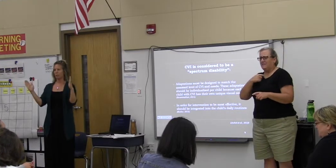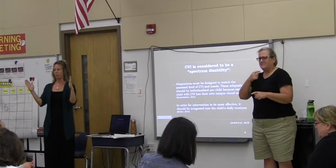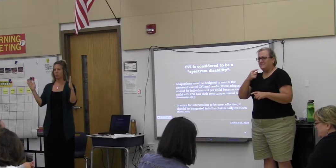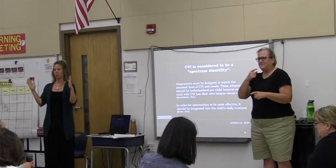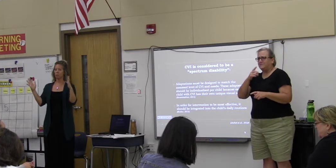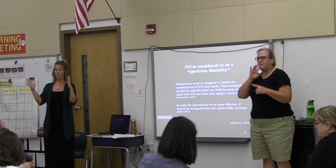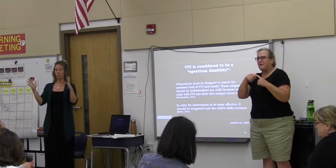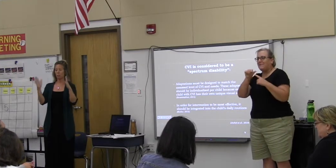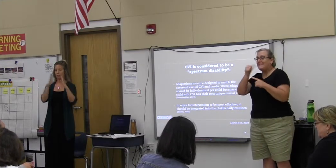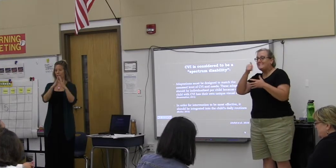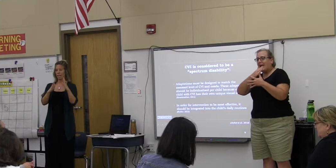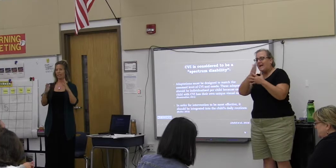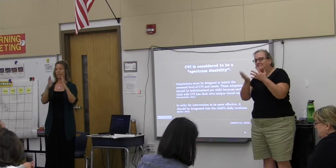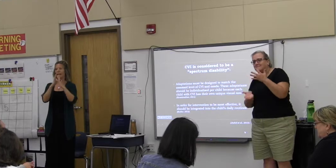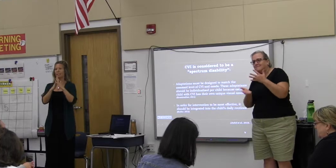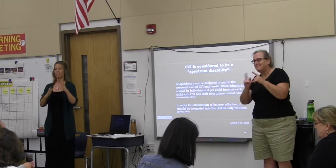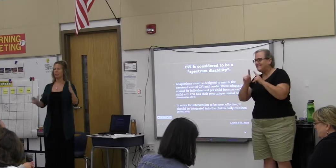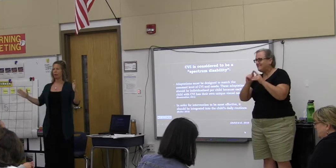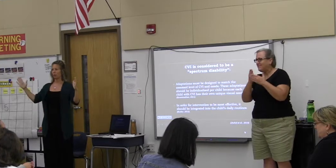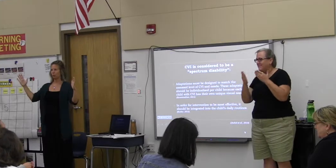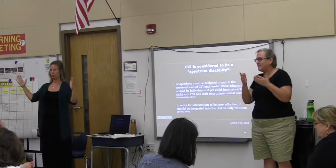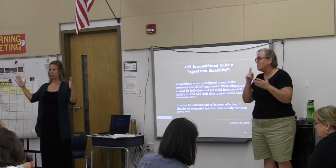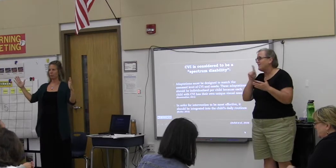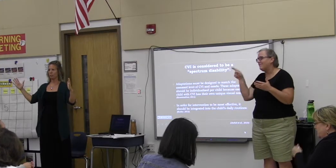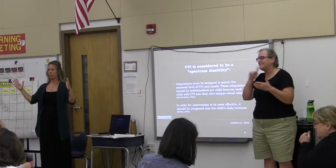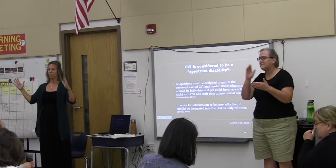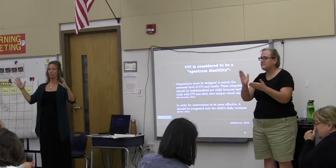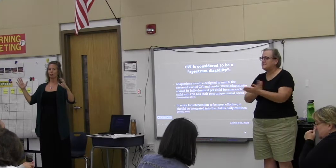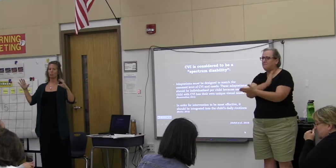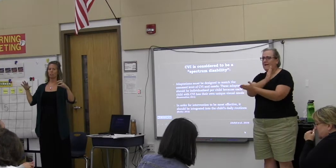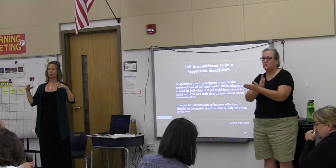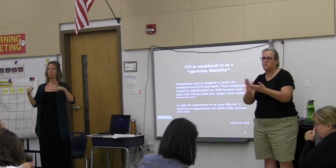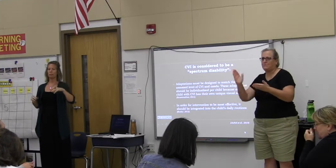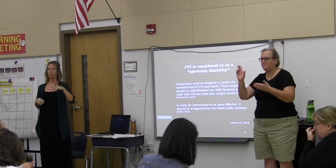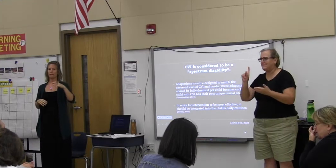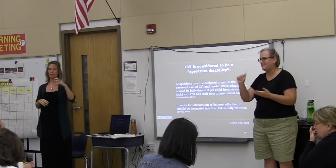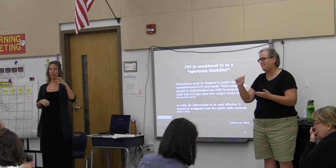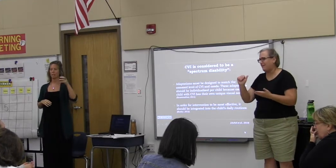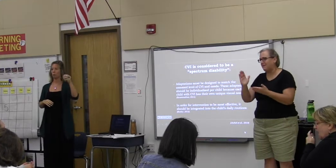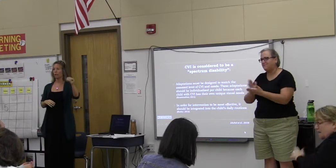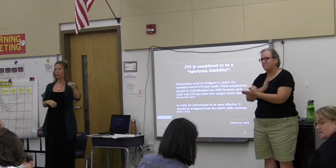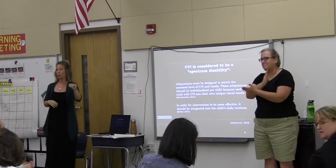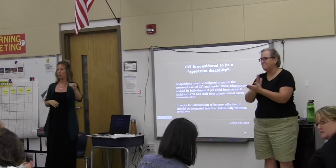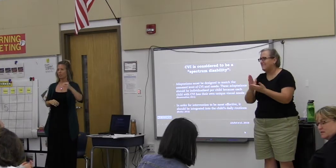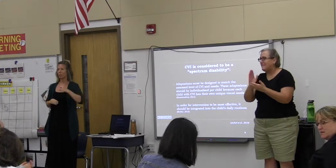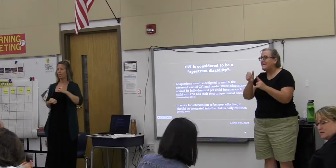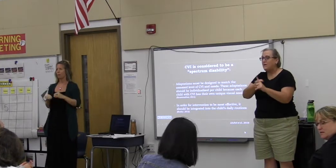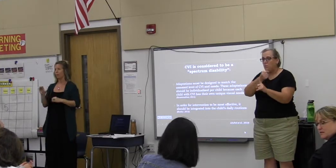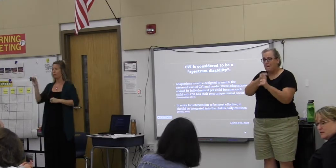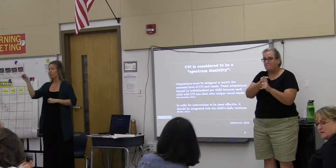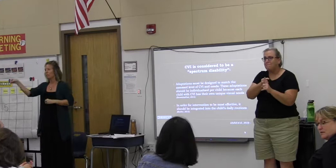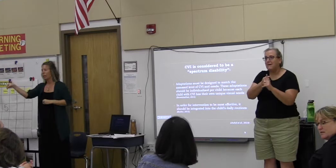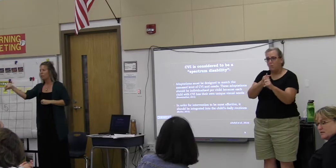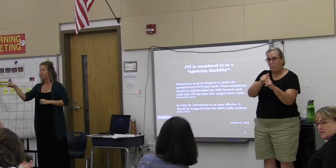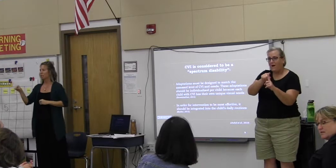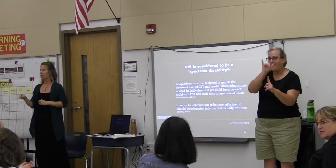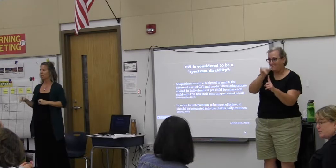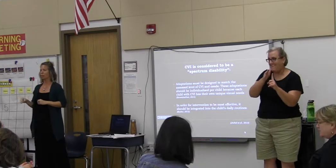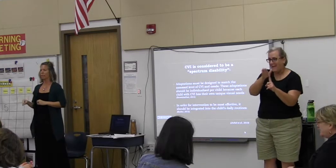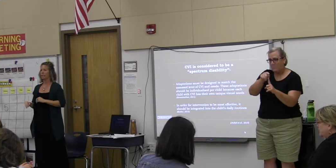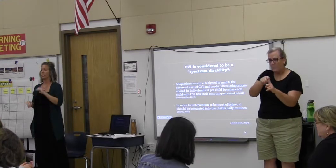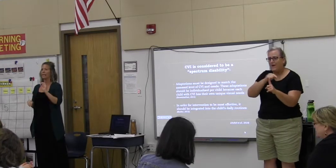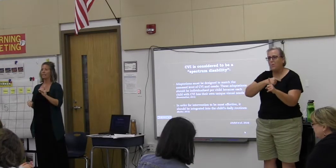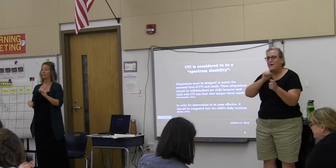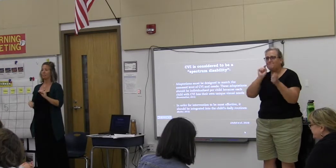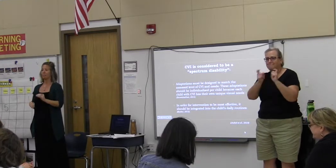those 10 different, the range, 1 to 10, it's a spectrum disability. So just because it impacts one kiddo this way, or we do this accommodation